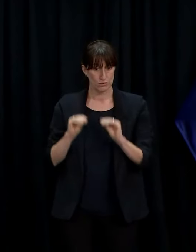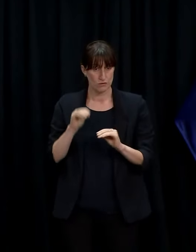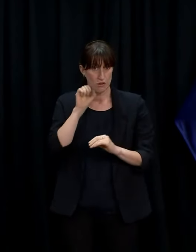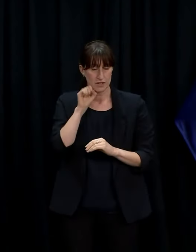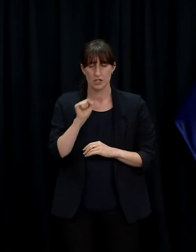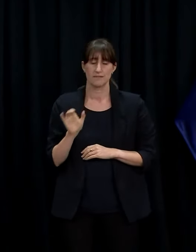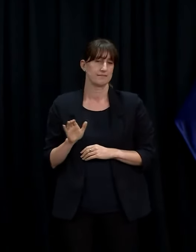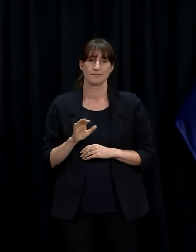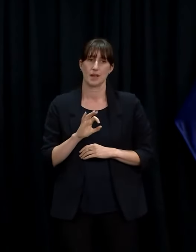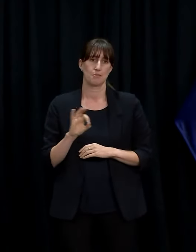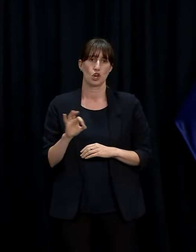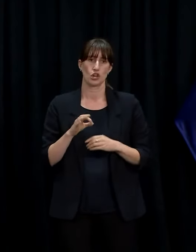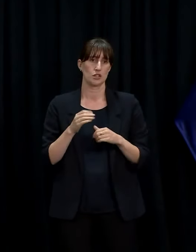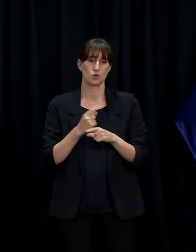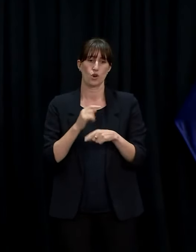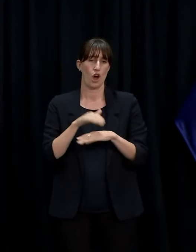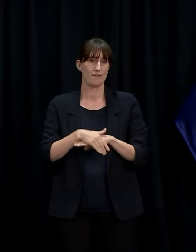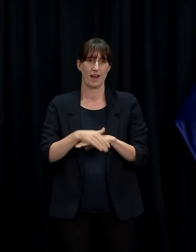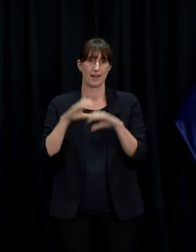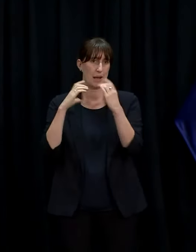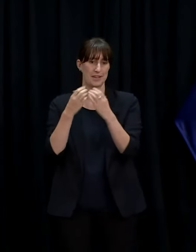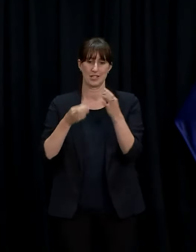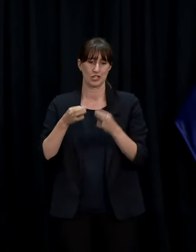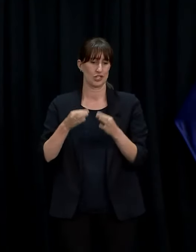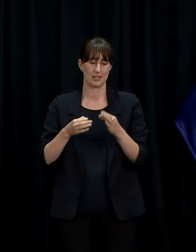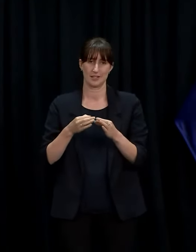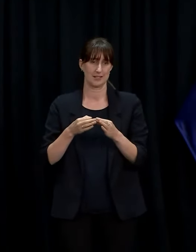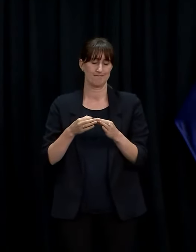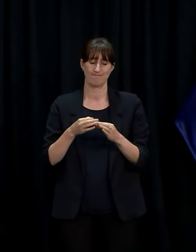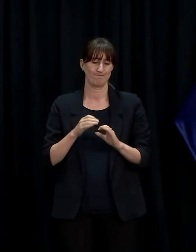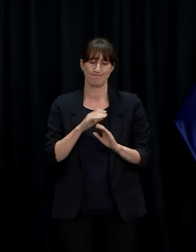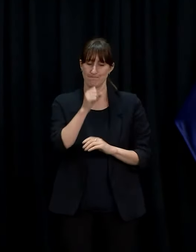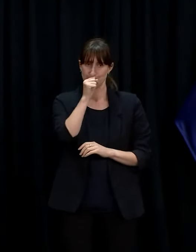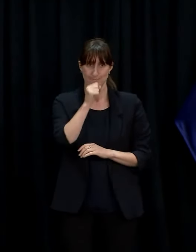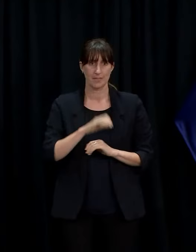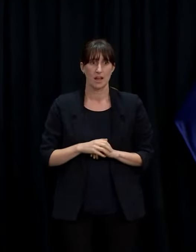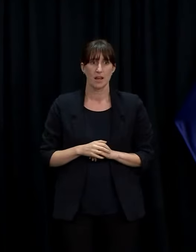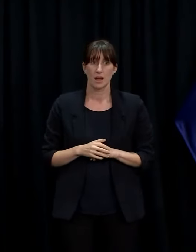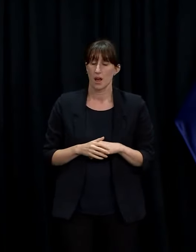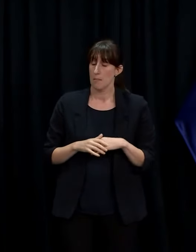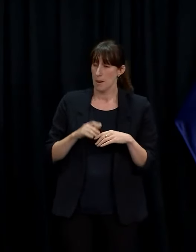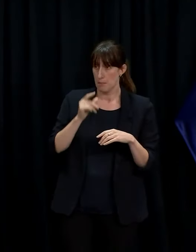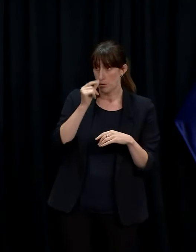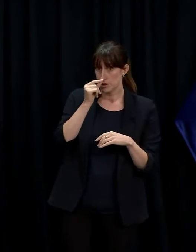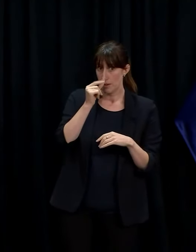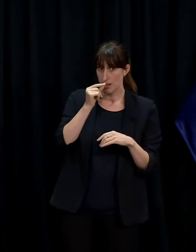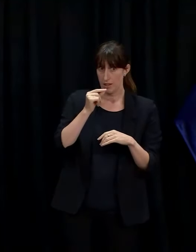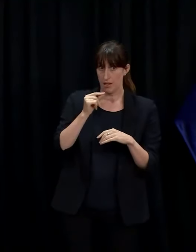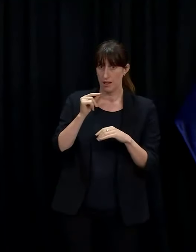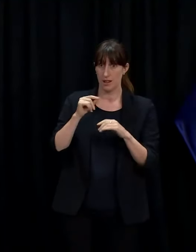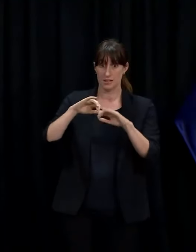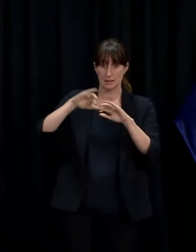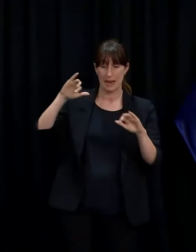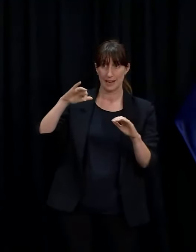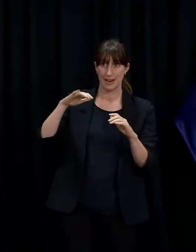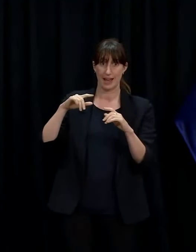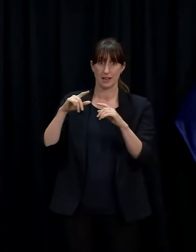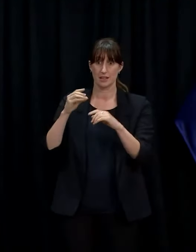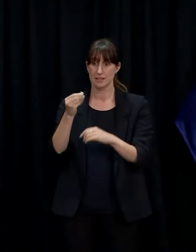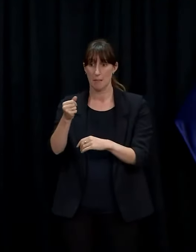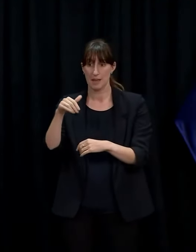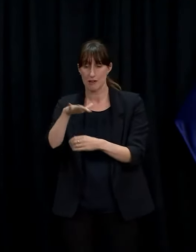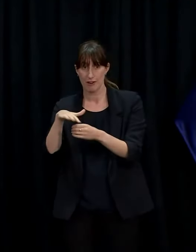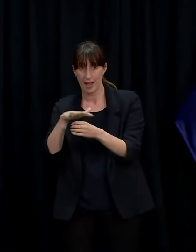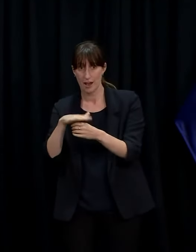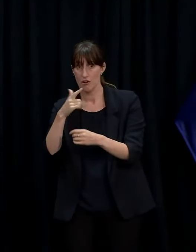yet. But a regional split could be on the table? Well, we've always said that within the traffic light framework, regional separation is a possibility, but we